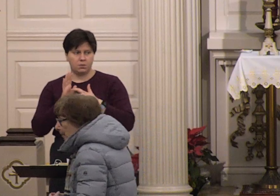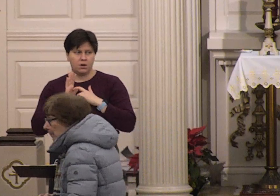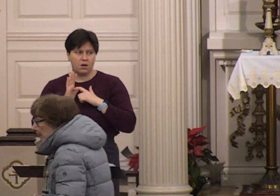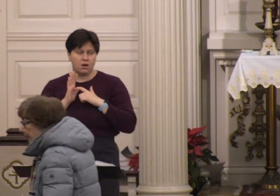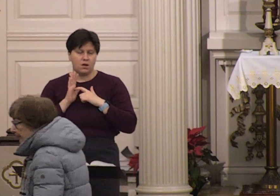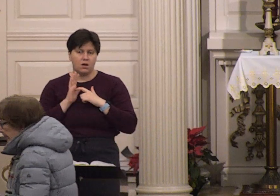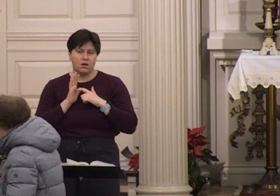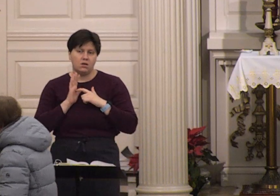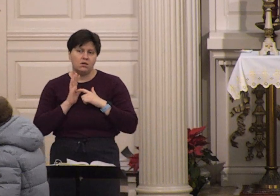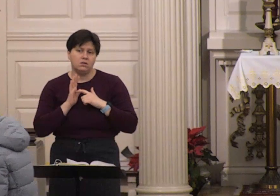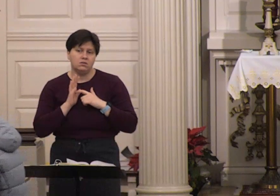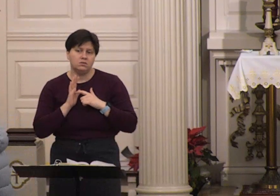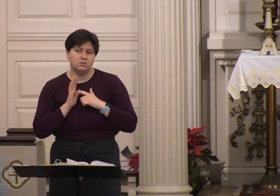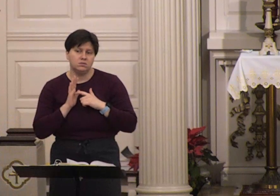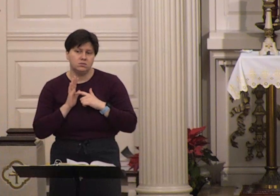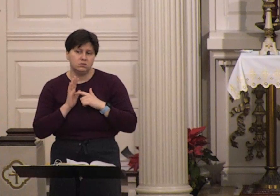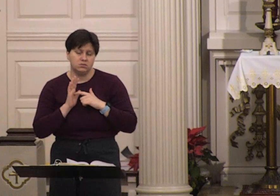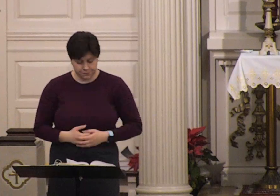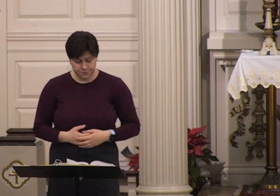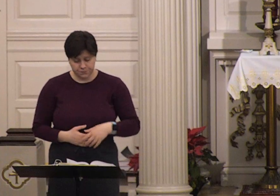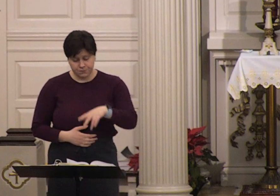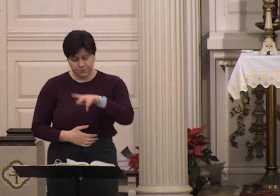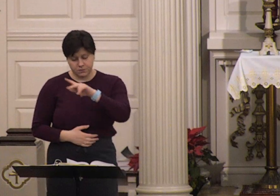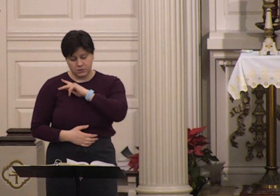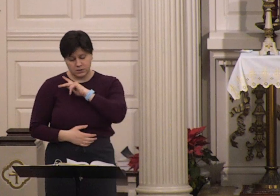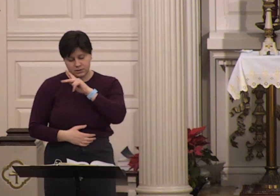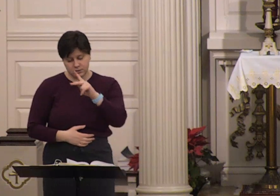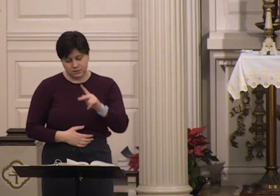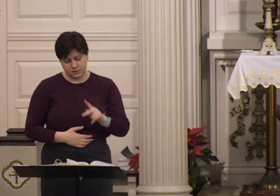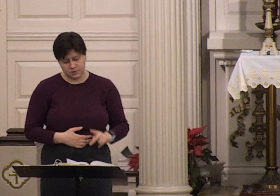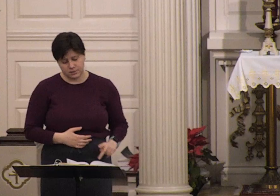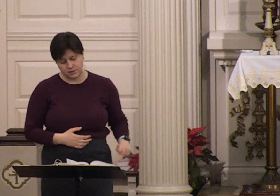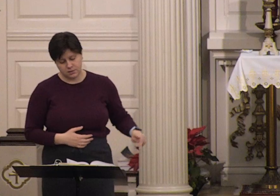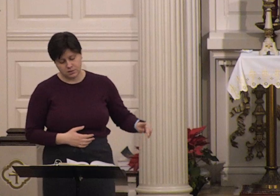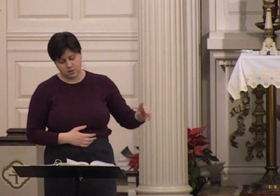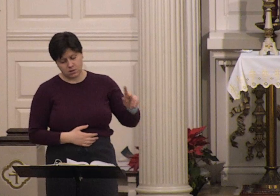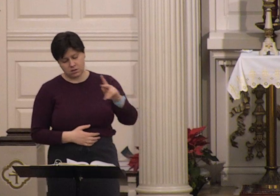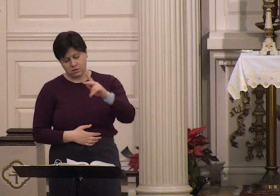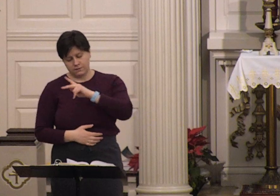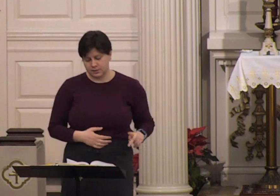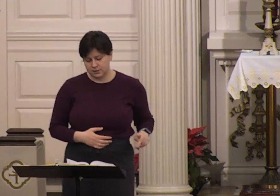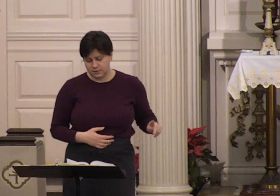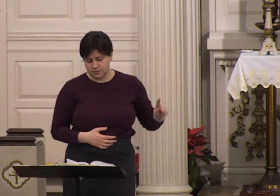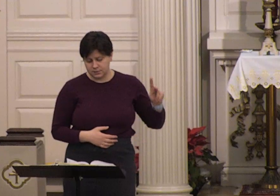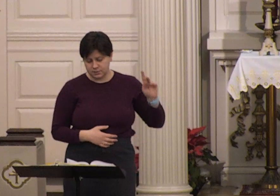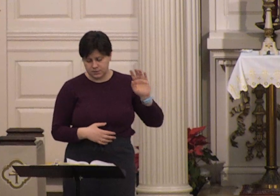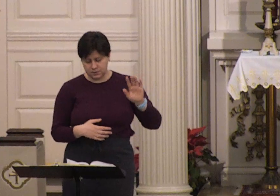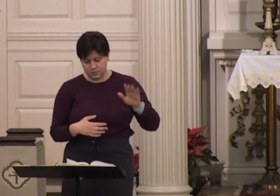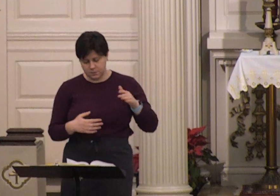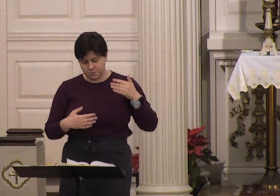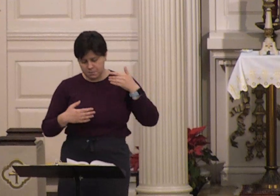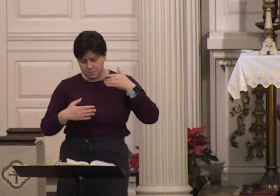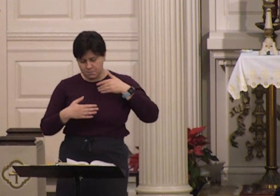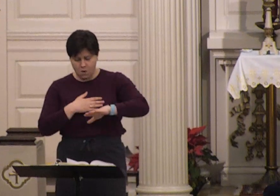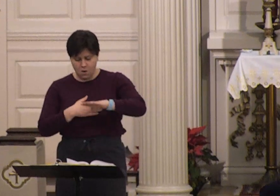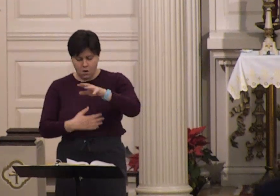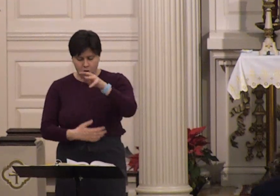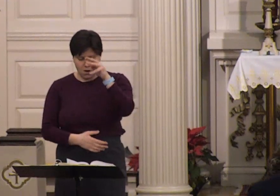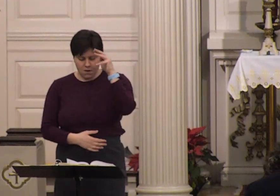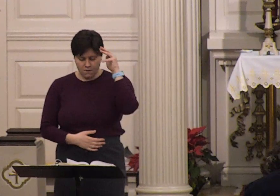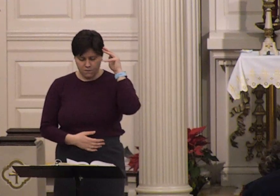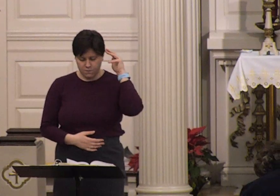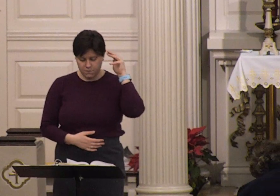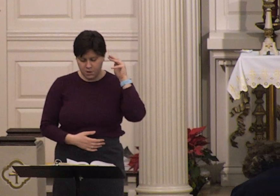demand. King of kings, yet born of Mary,